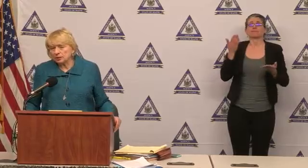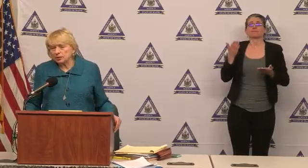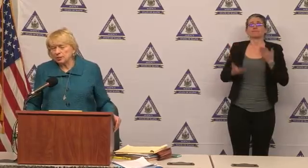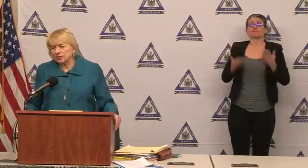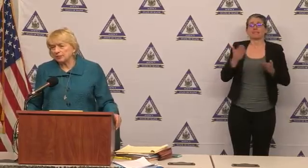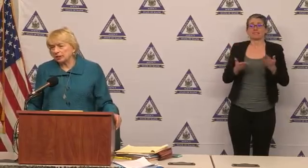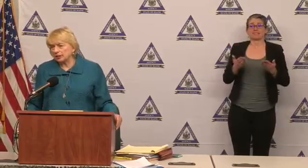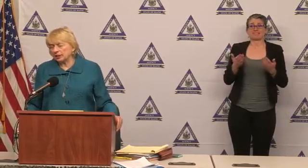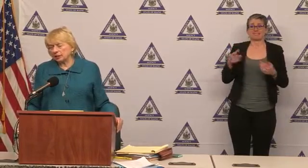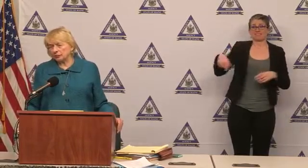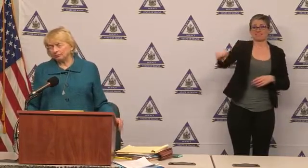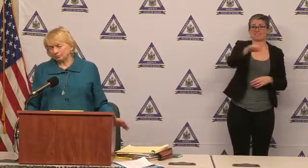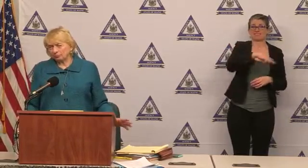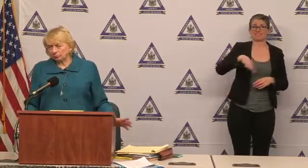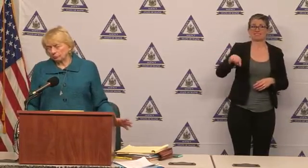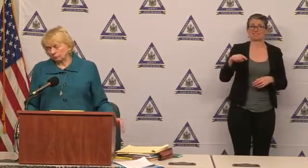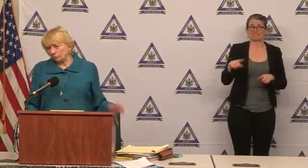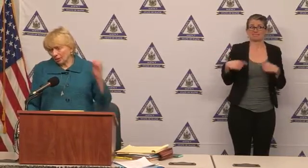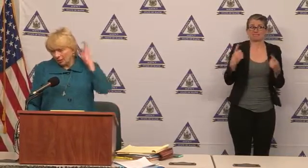the income tax filing deadline,